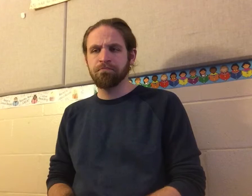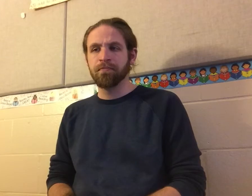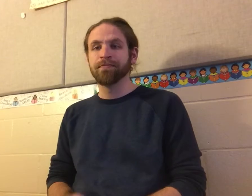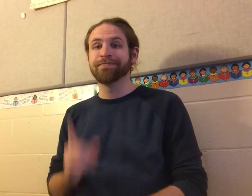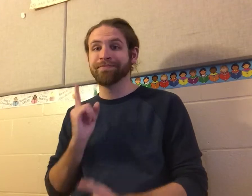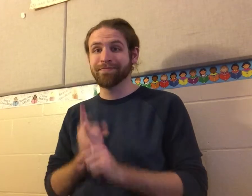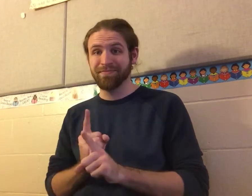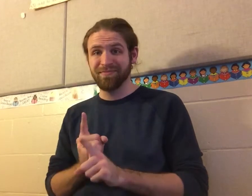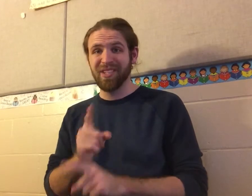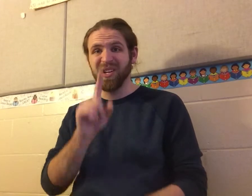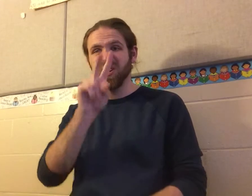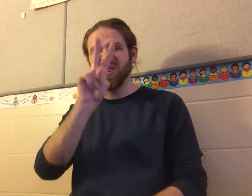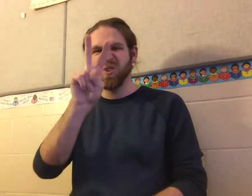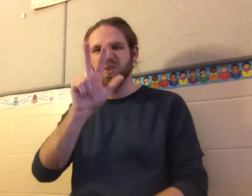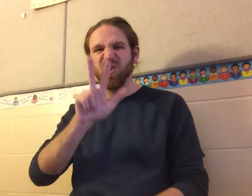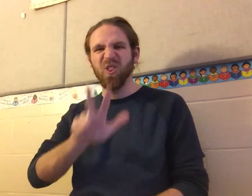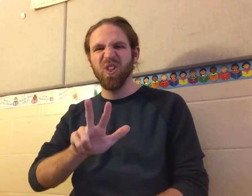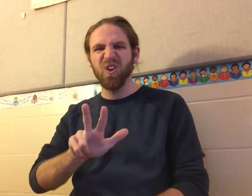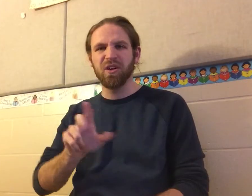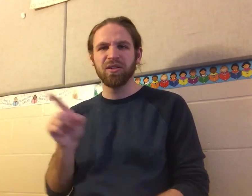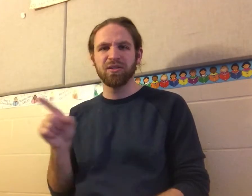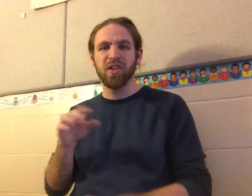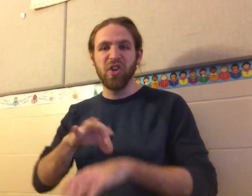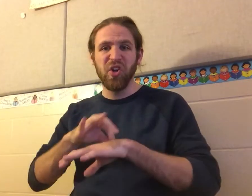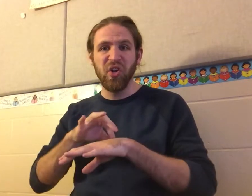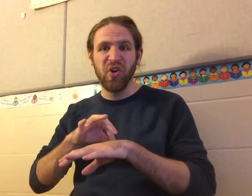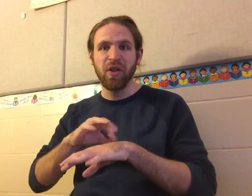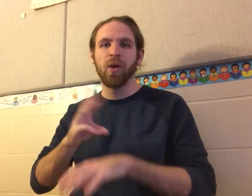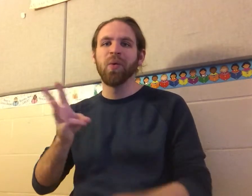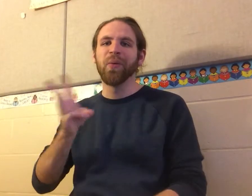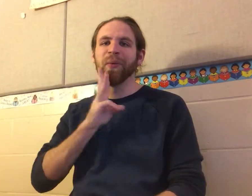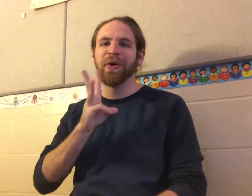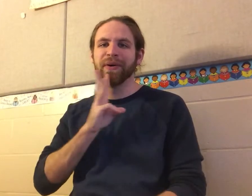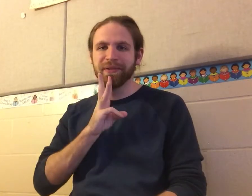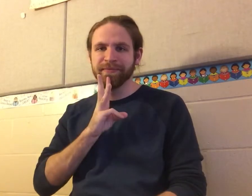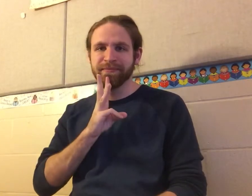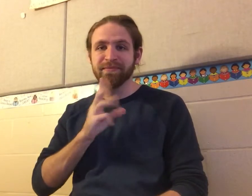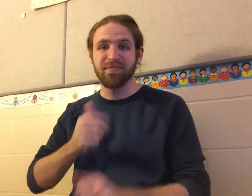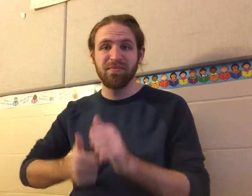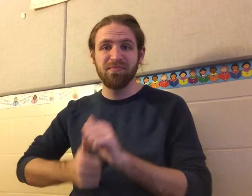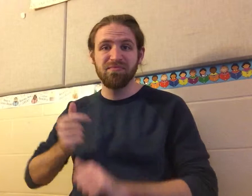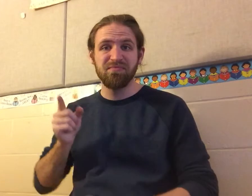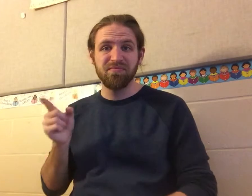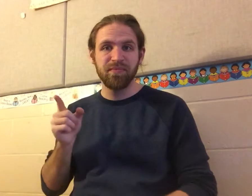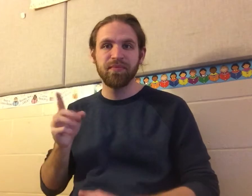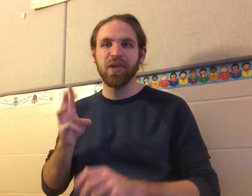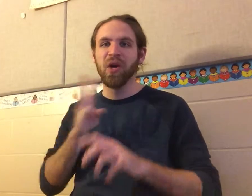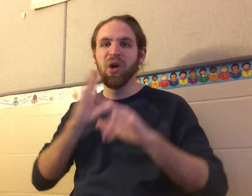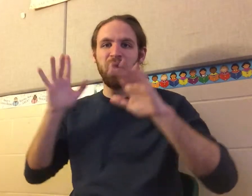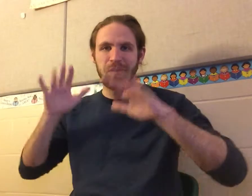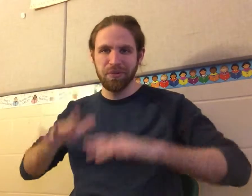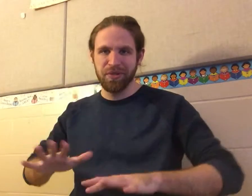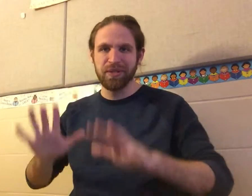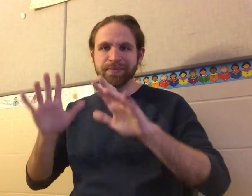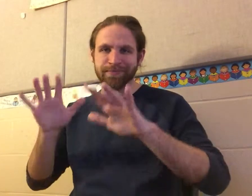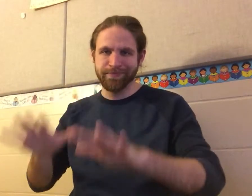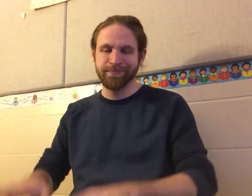Right, nearly 2/3 of the Earth is covered by water, and most of that water is in our oceans. Think about